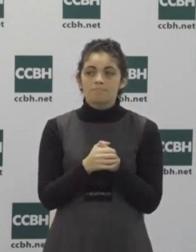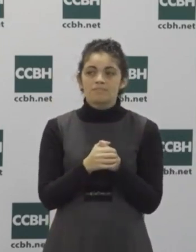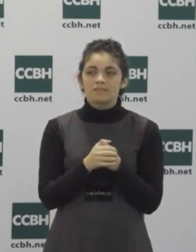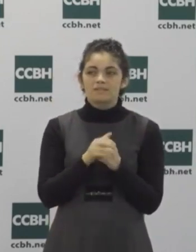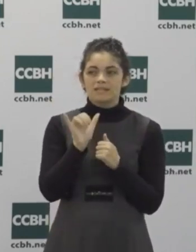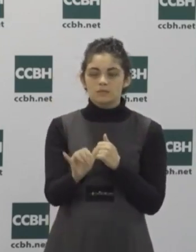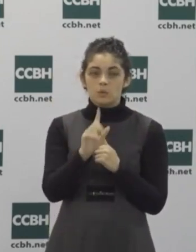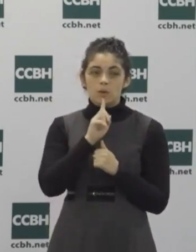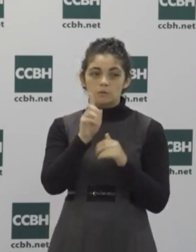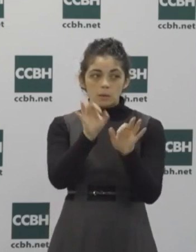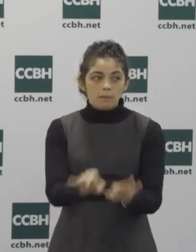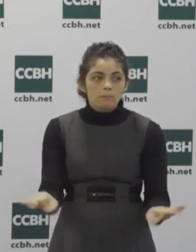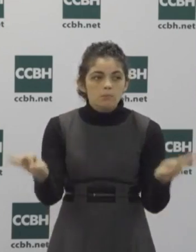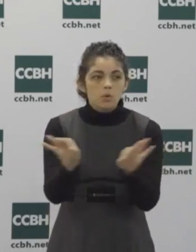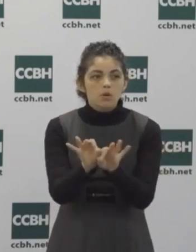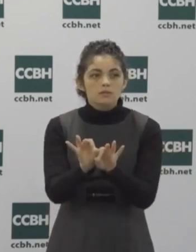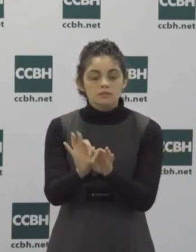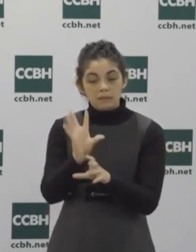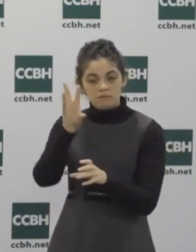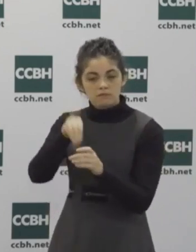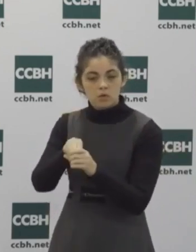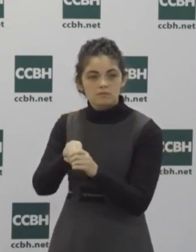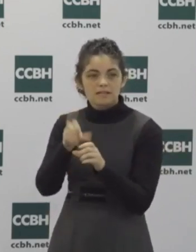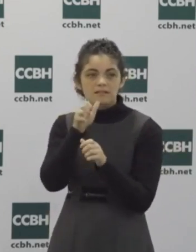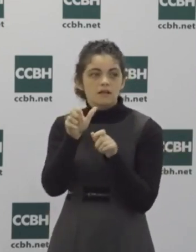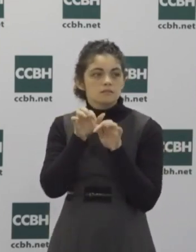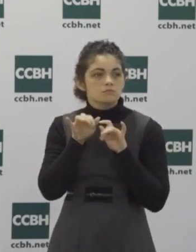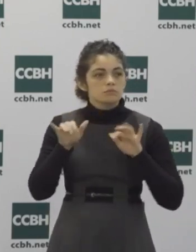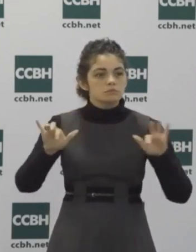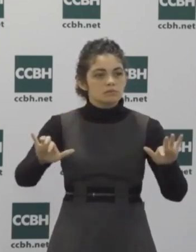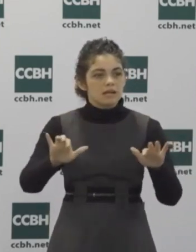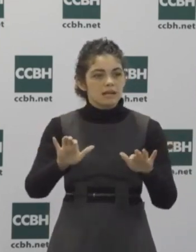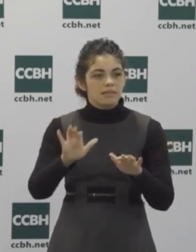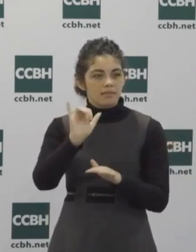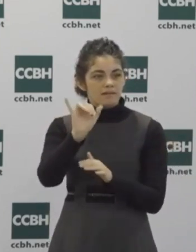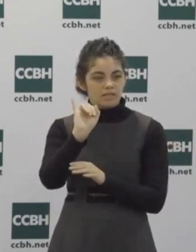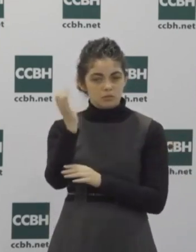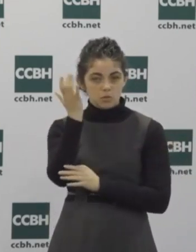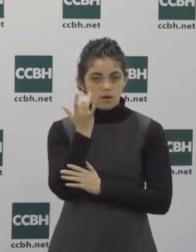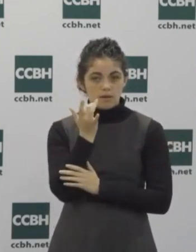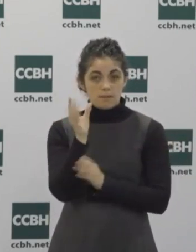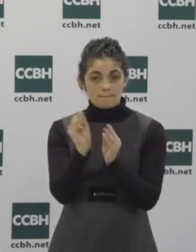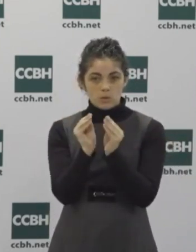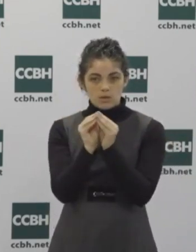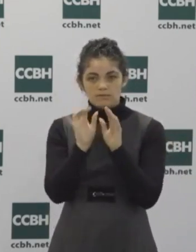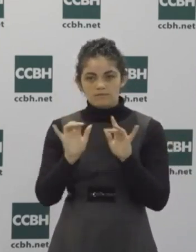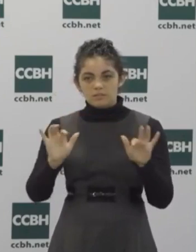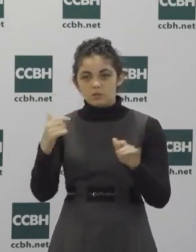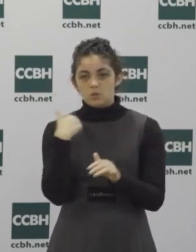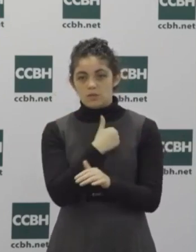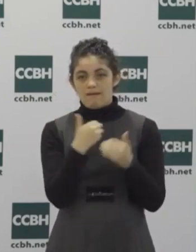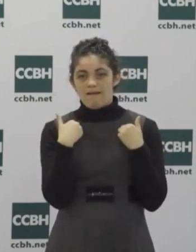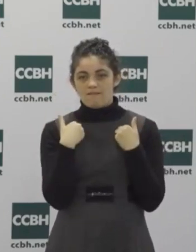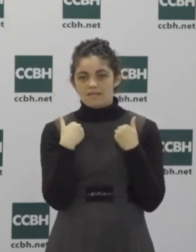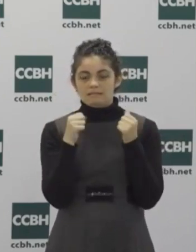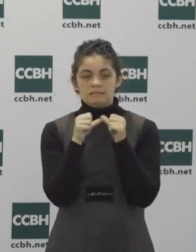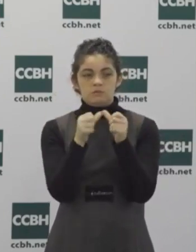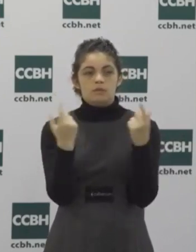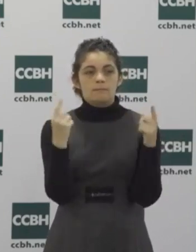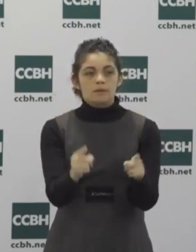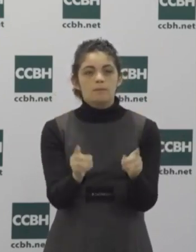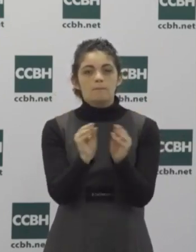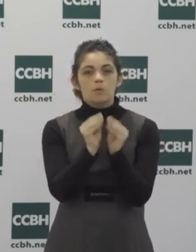That's why it's critically important to do your part to not spread additional infection, because the more infection we have going on, the